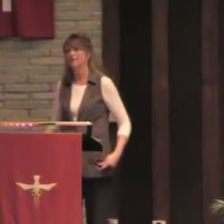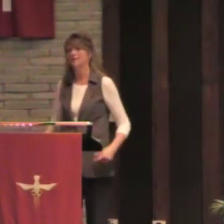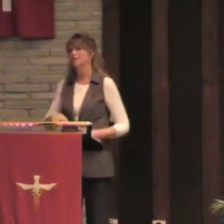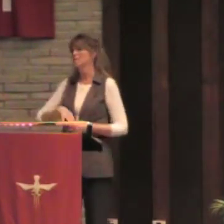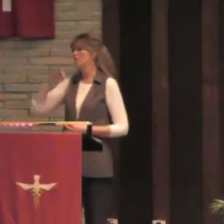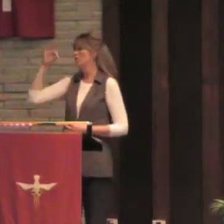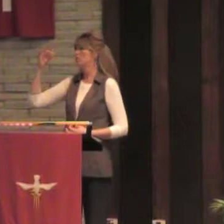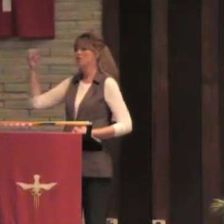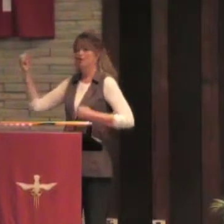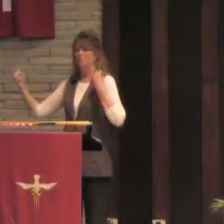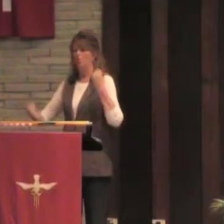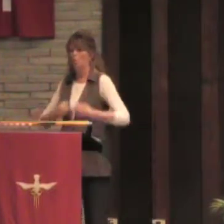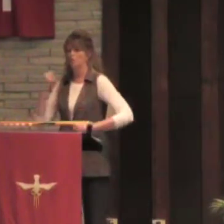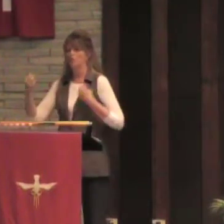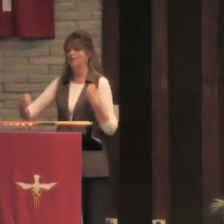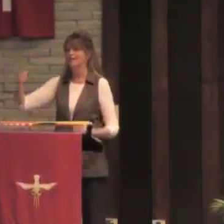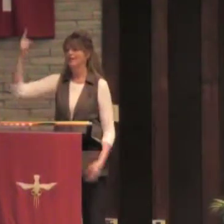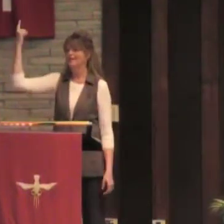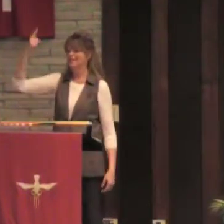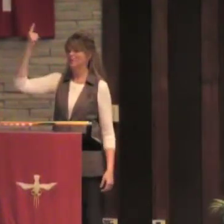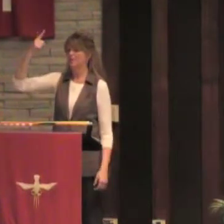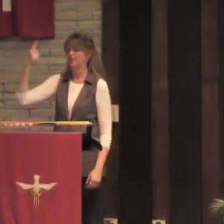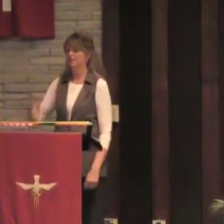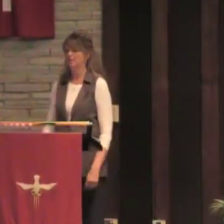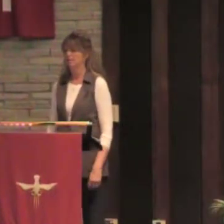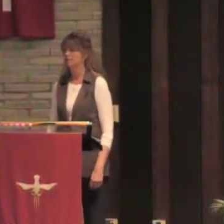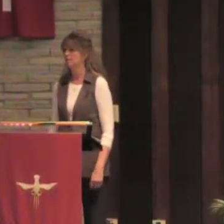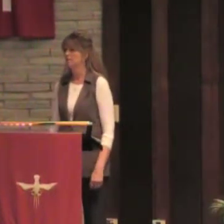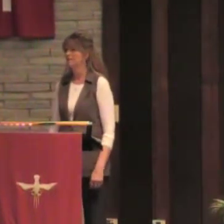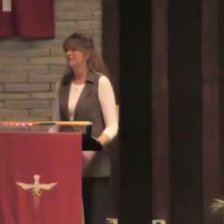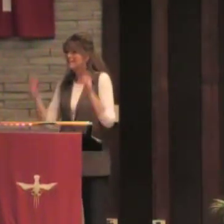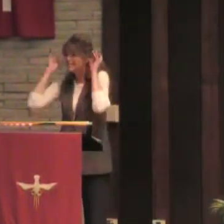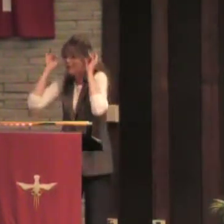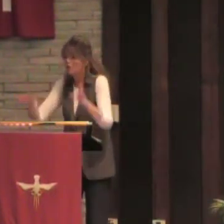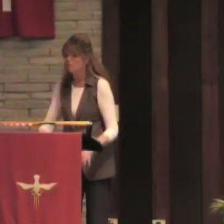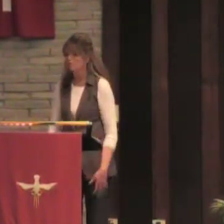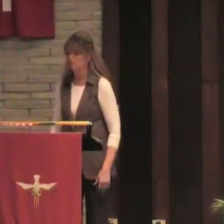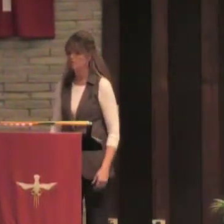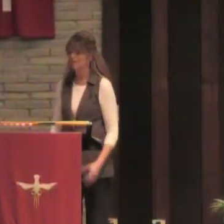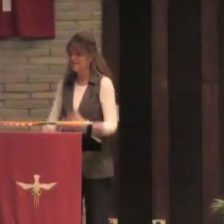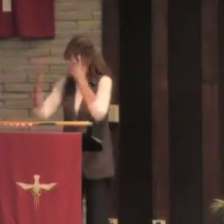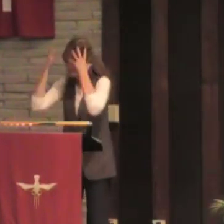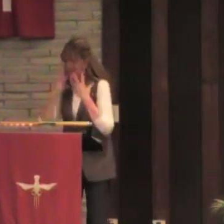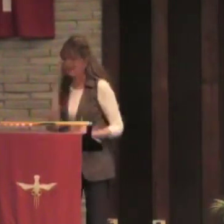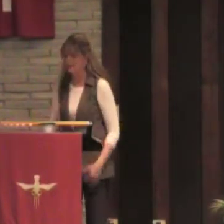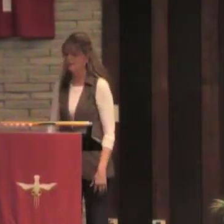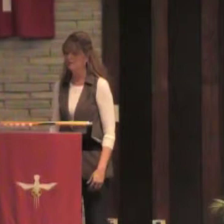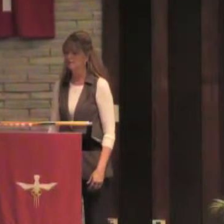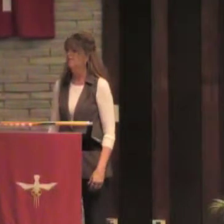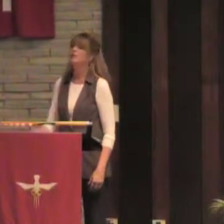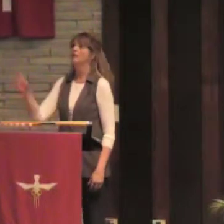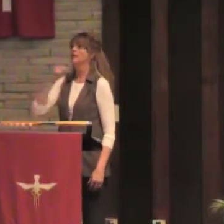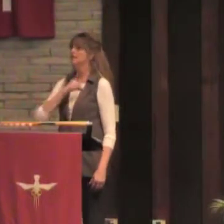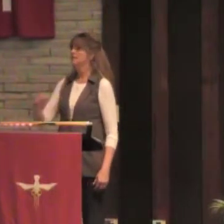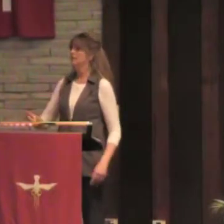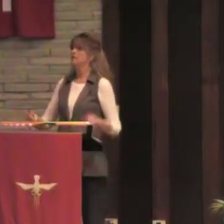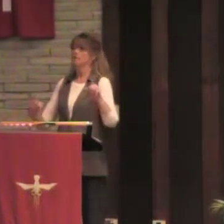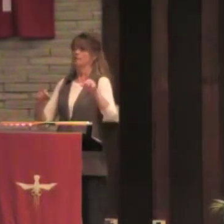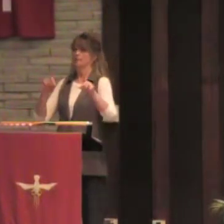leads to illness, whether it's emotional, spiritual, or physical, or all three. It's horrible and